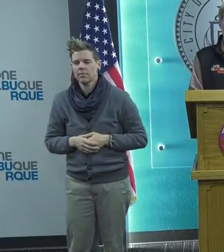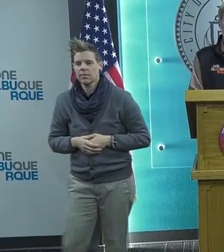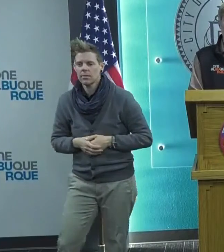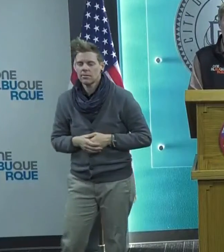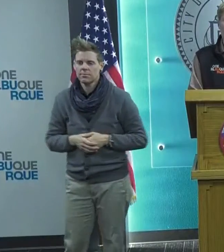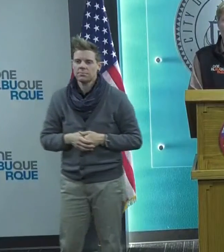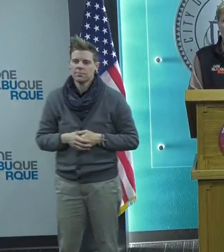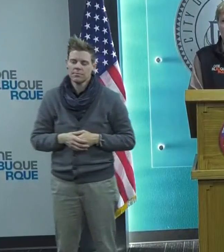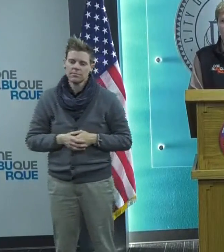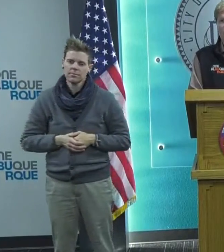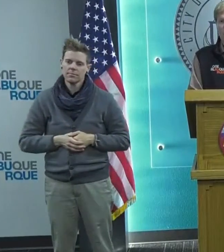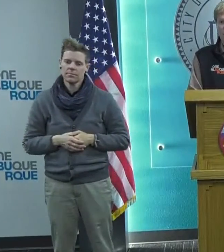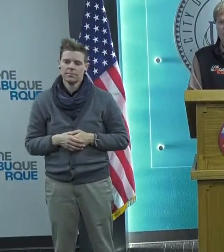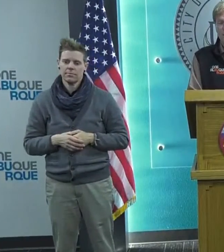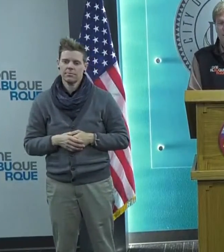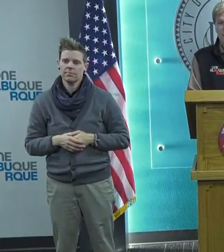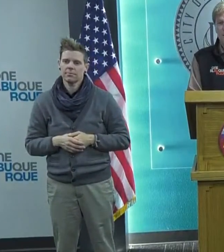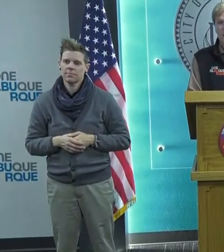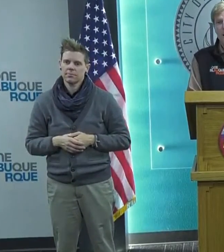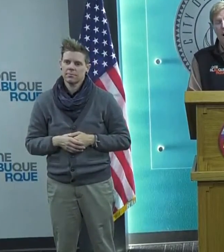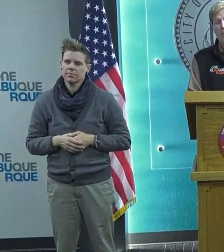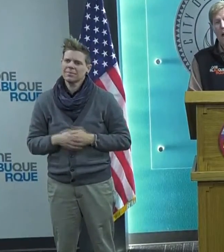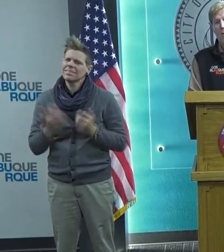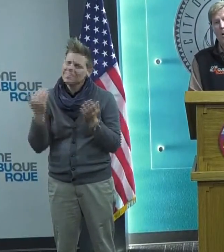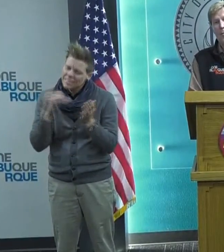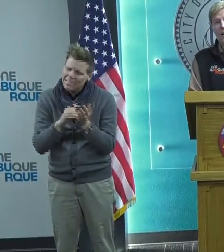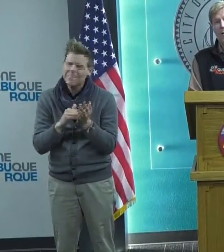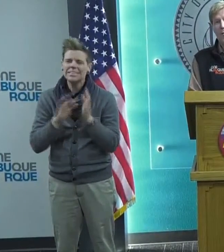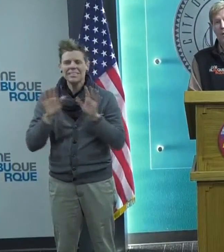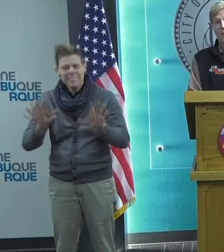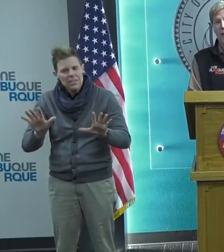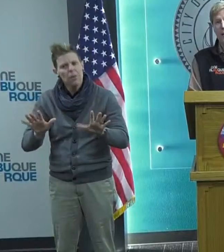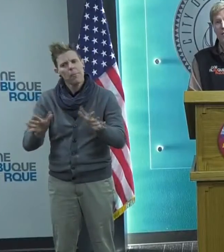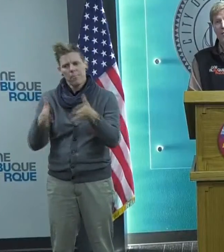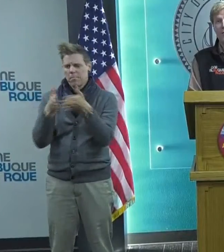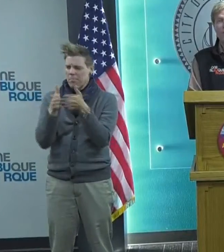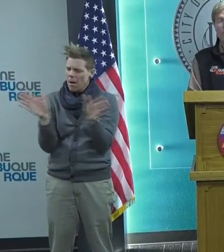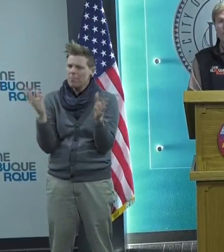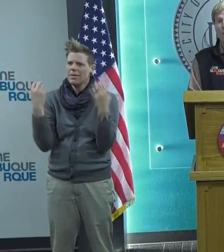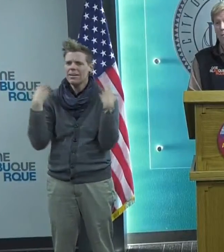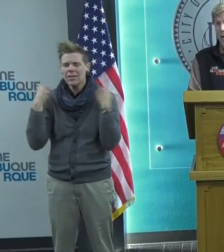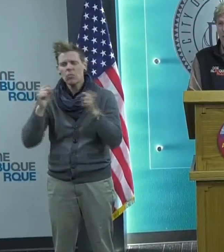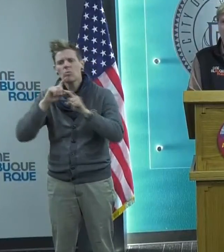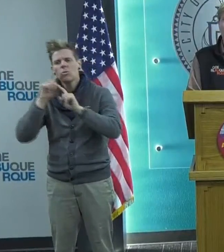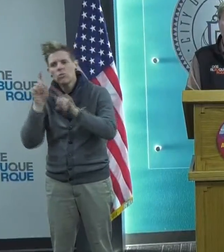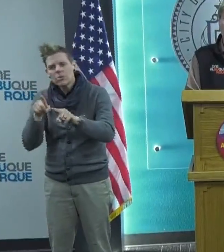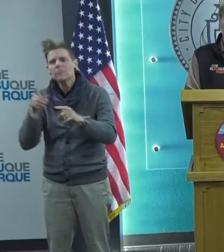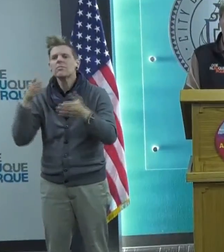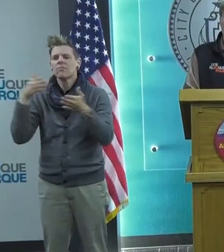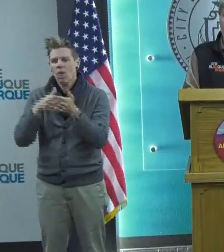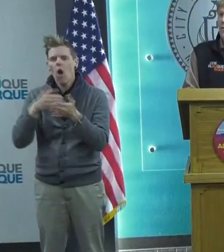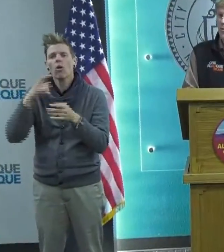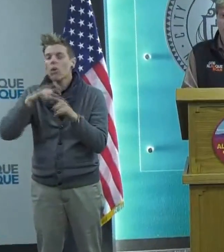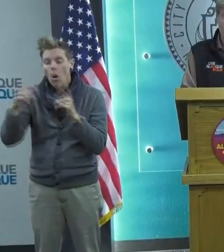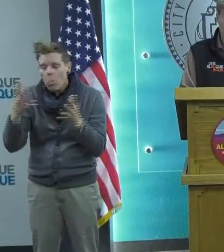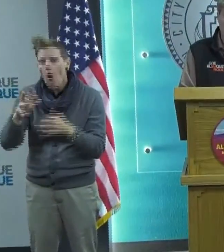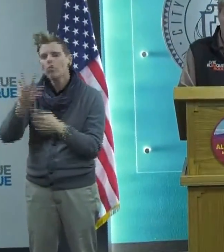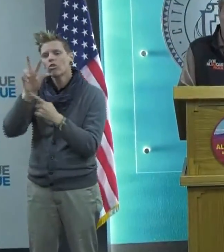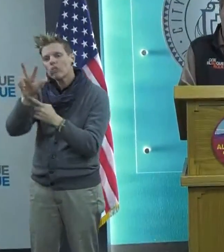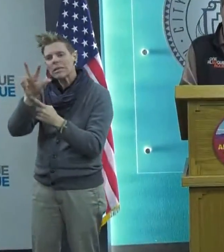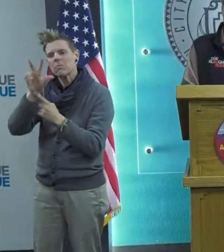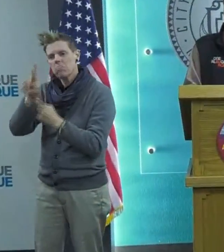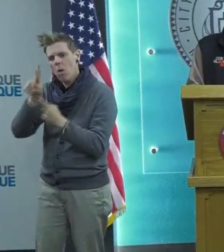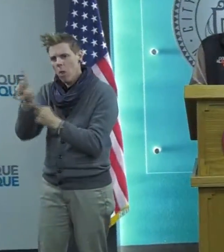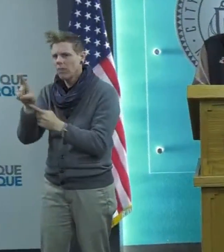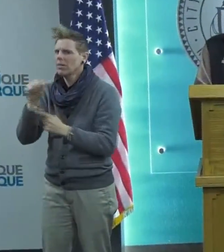all public inquiries or requests or concerns about public health order violations to 311. Do us a favor, don't use